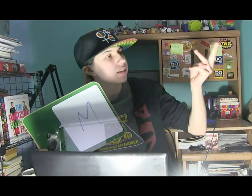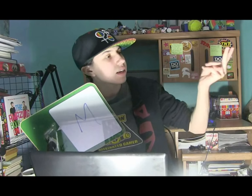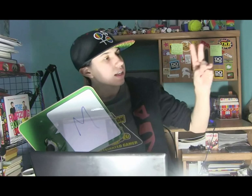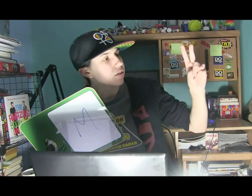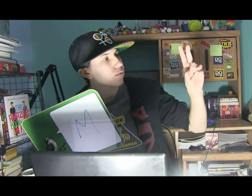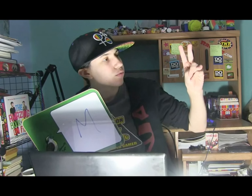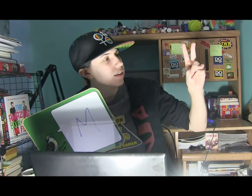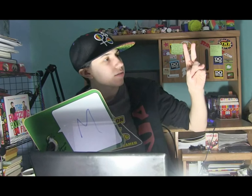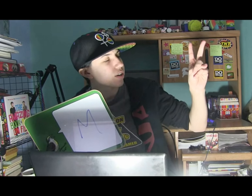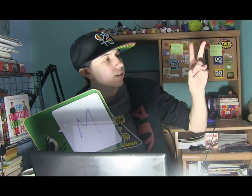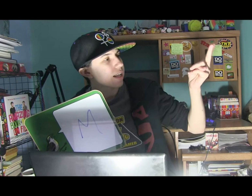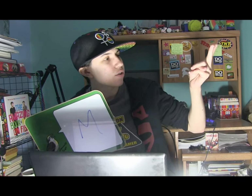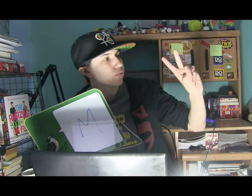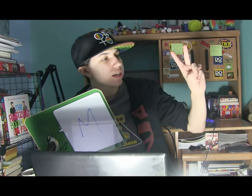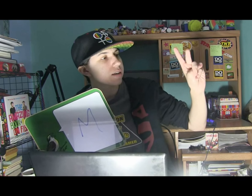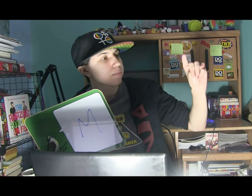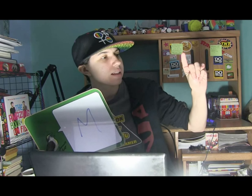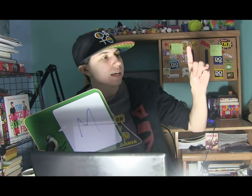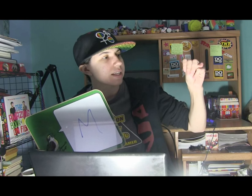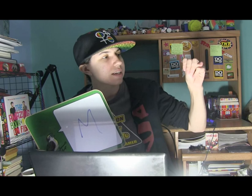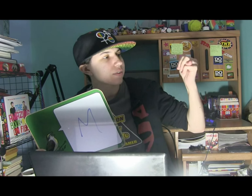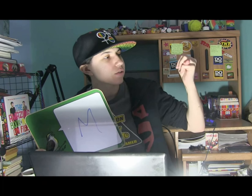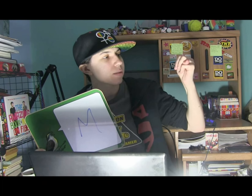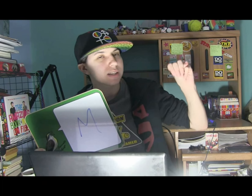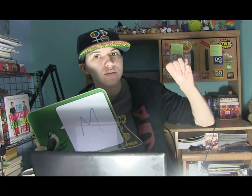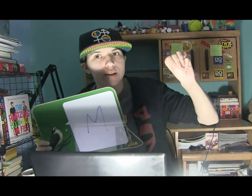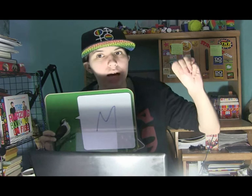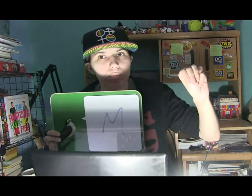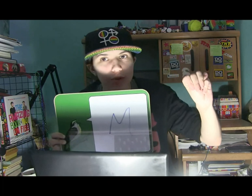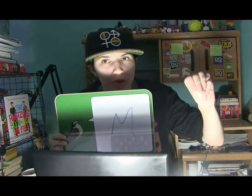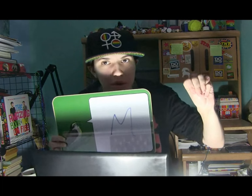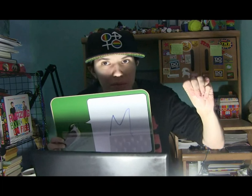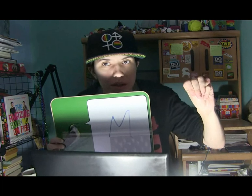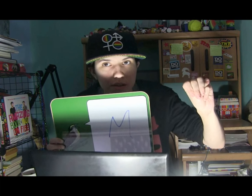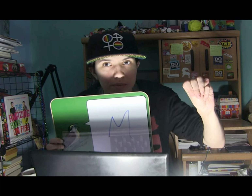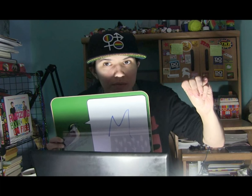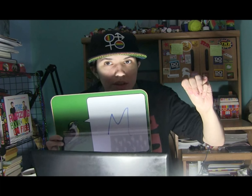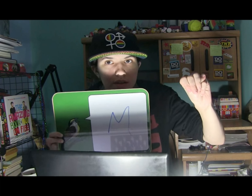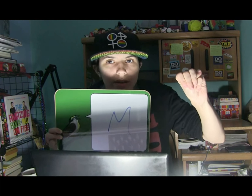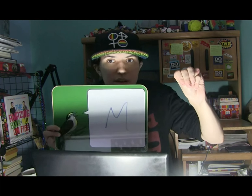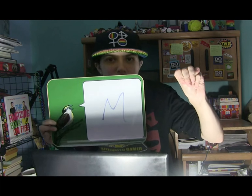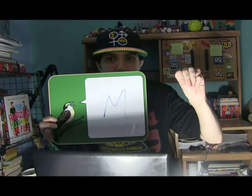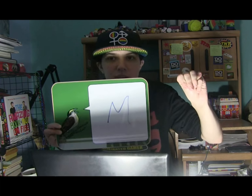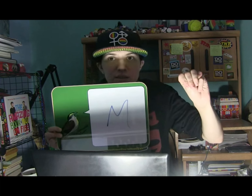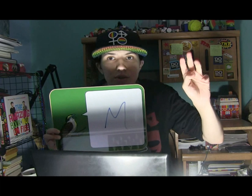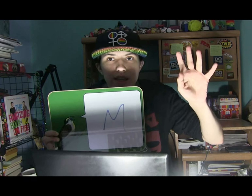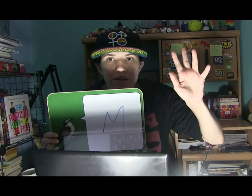and your ring, middle, and index finger come down on top of your thumb. So again, pinky